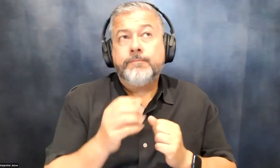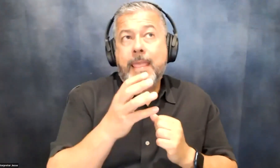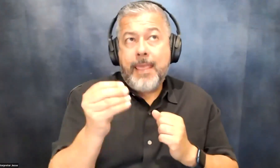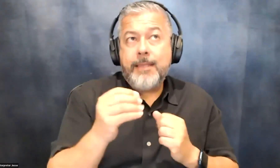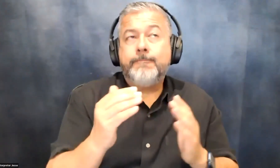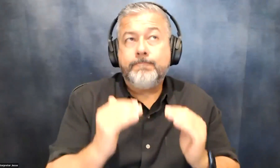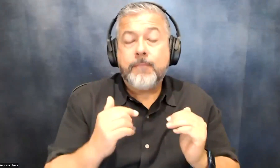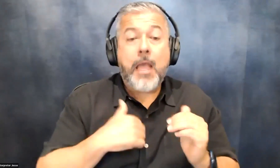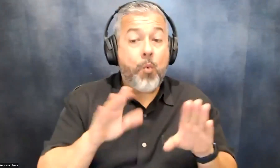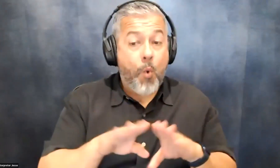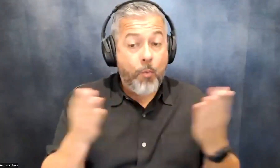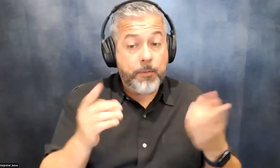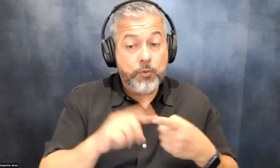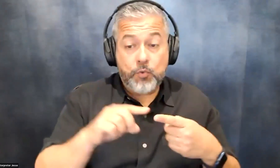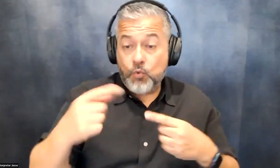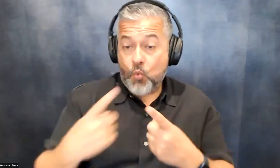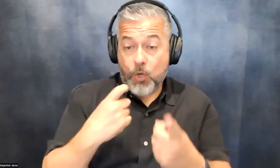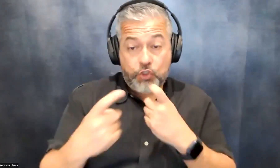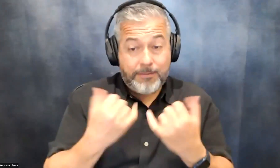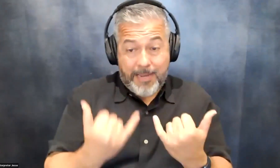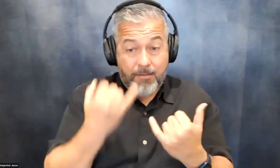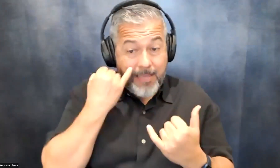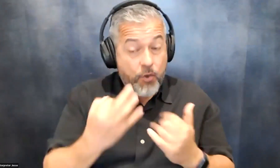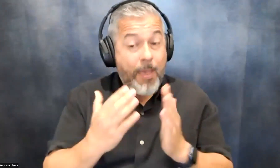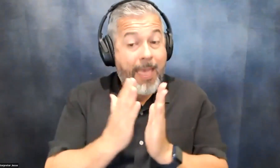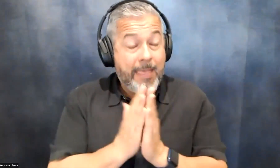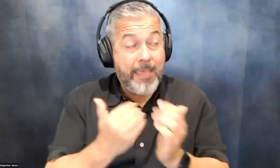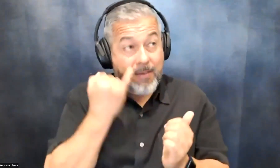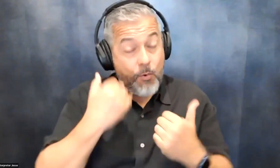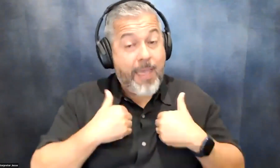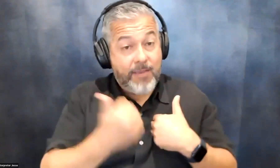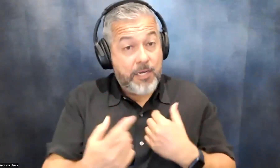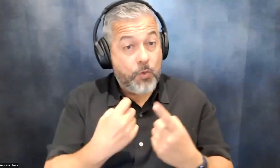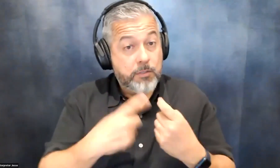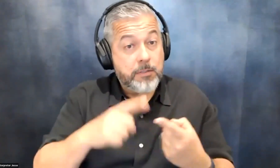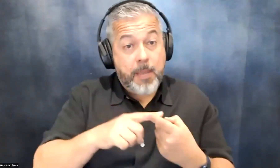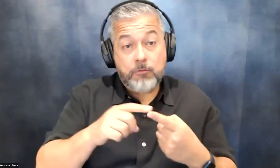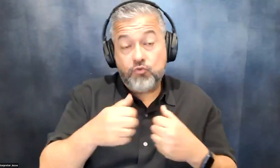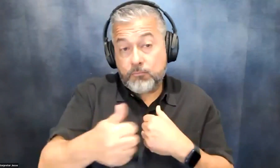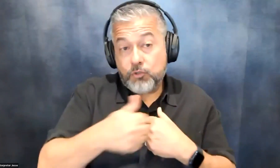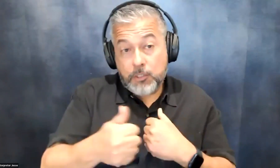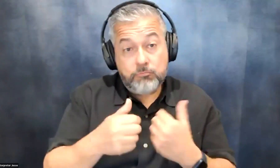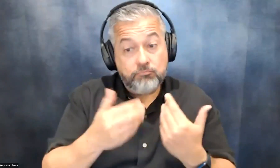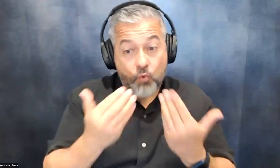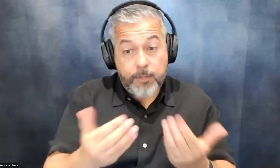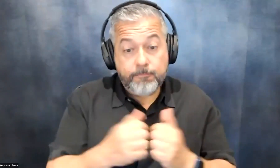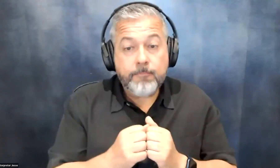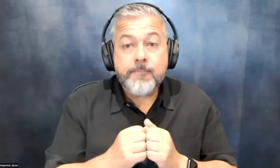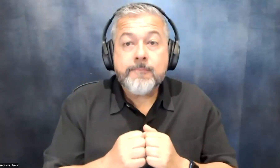And I will open up to questions in general if folks have about transportation right now. Mary, you can mute yourself.